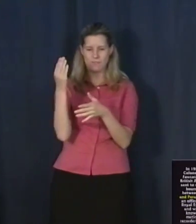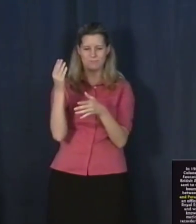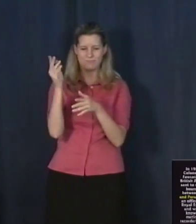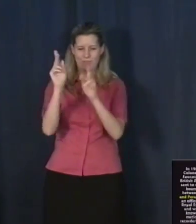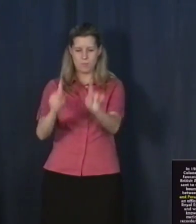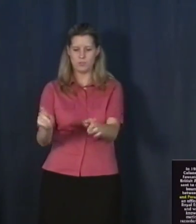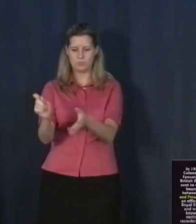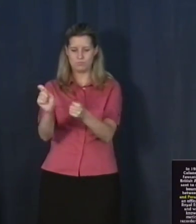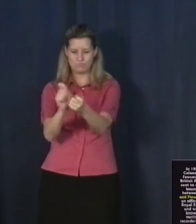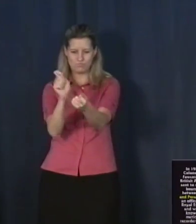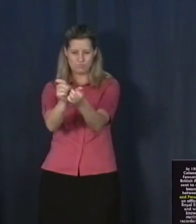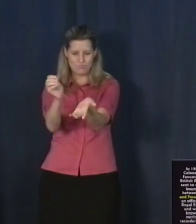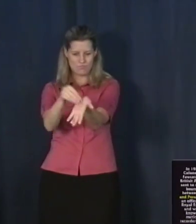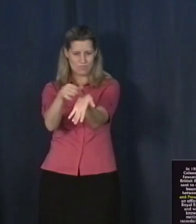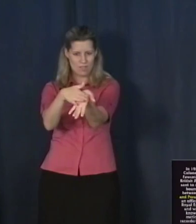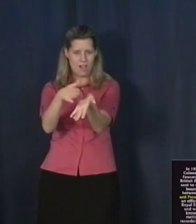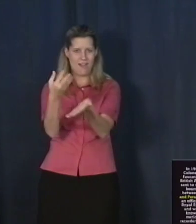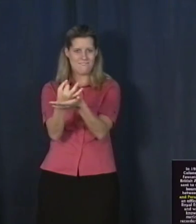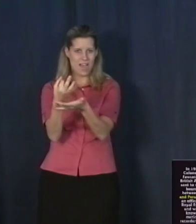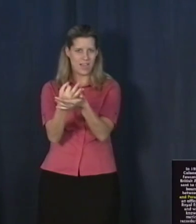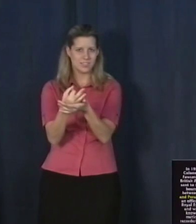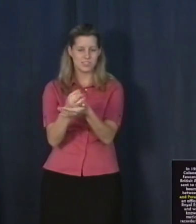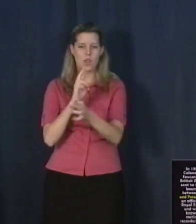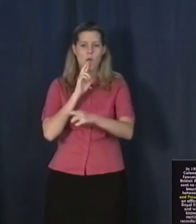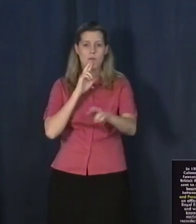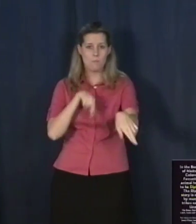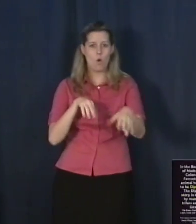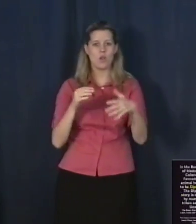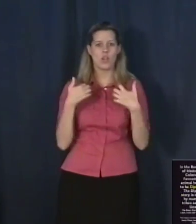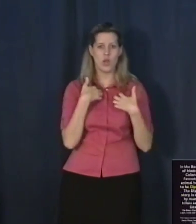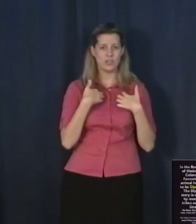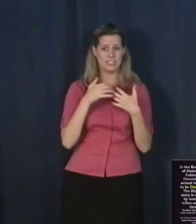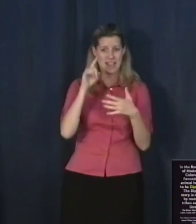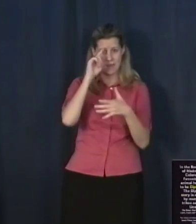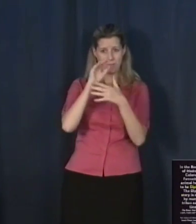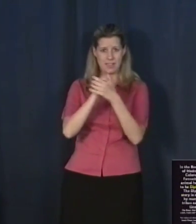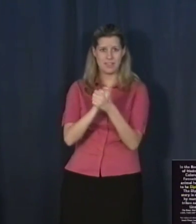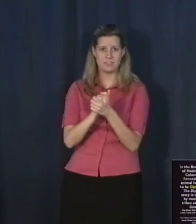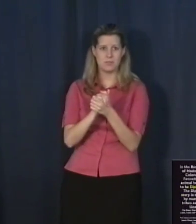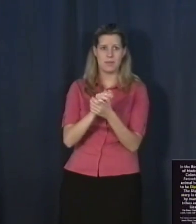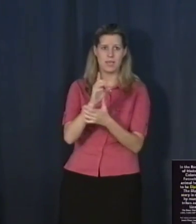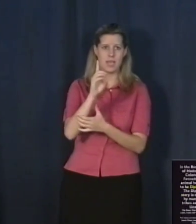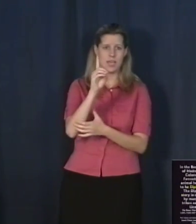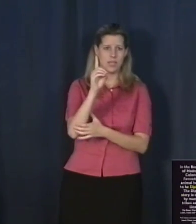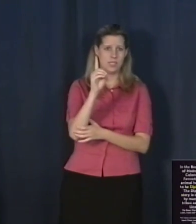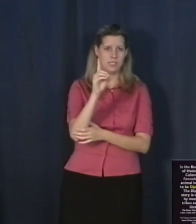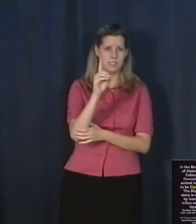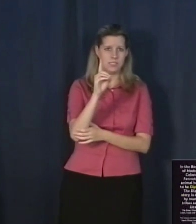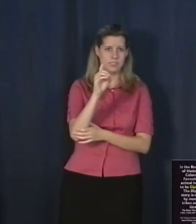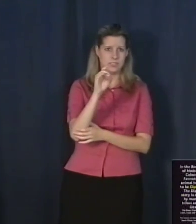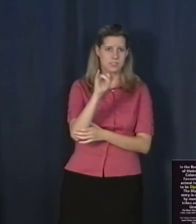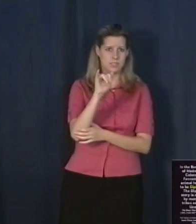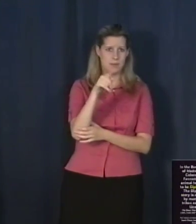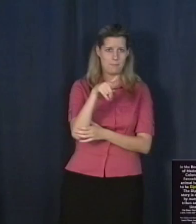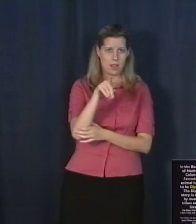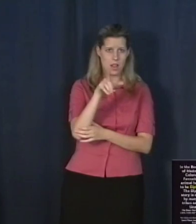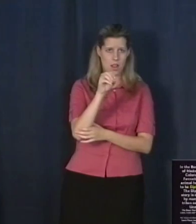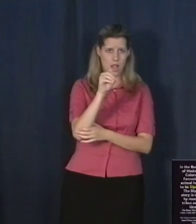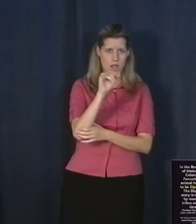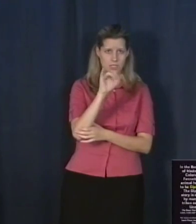facts, one of those no-nonsense kind of guys. He reported a creature that he believed to be a